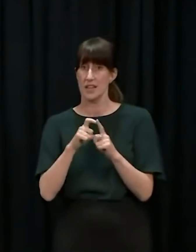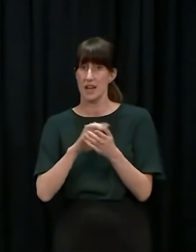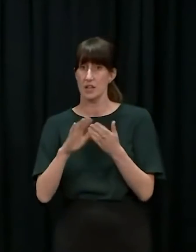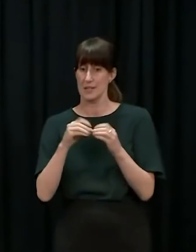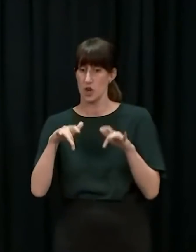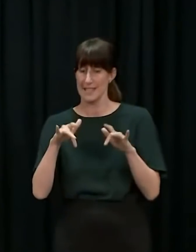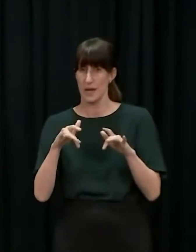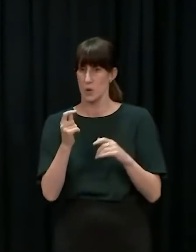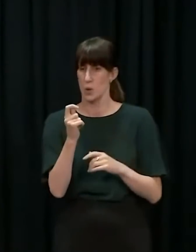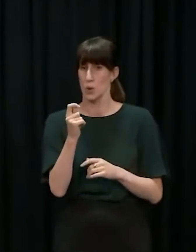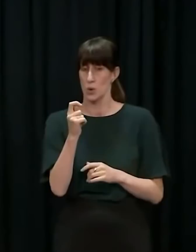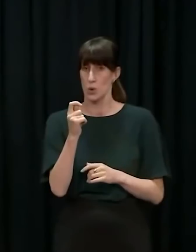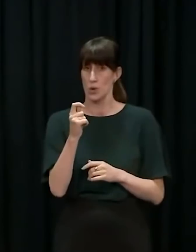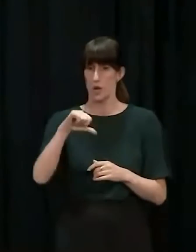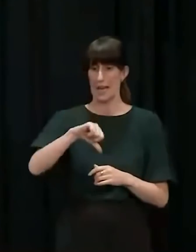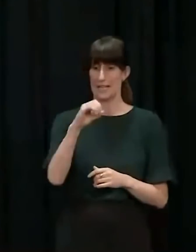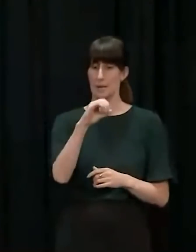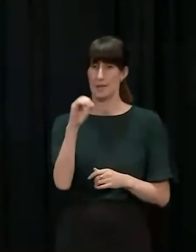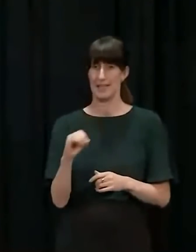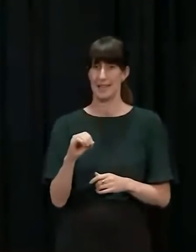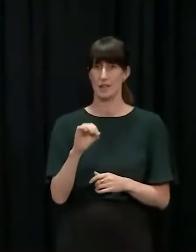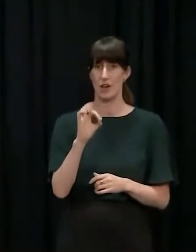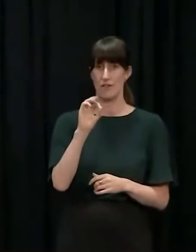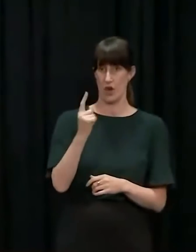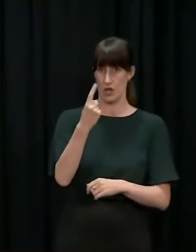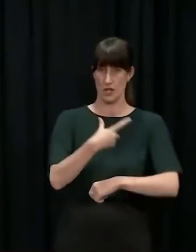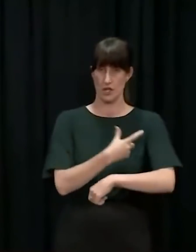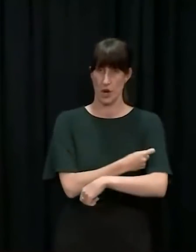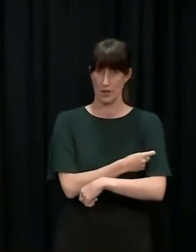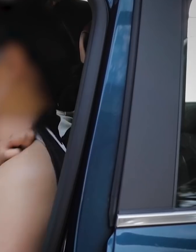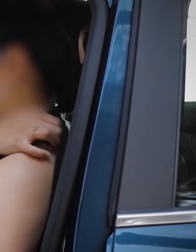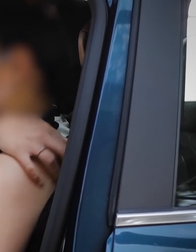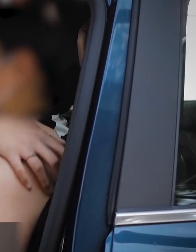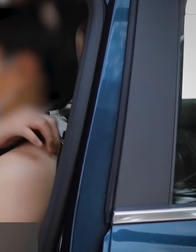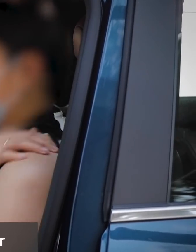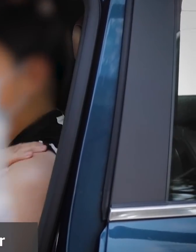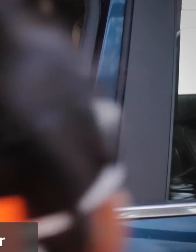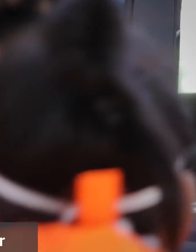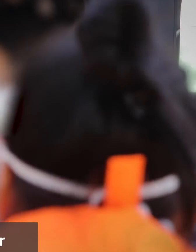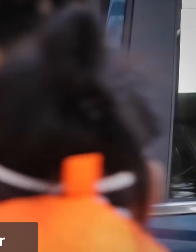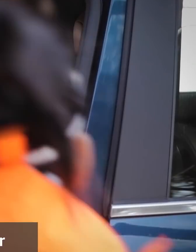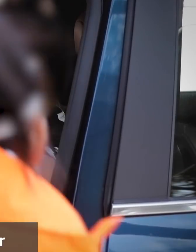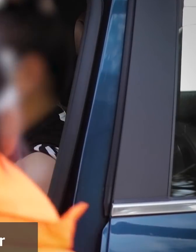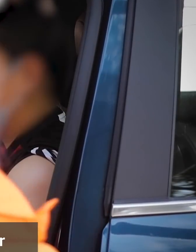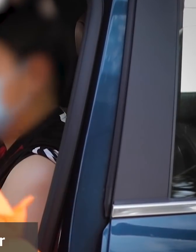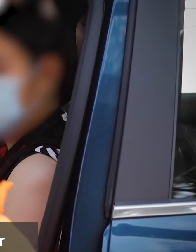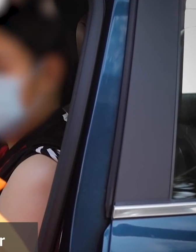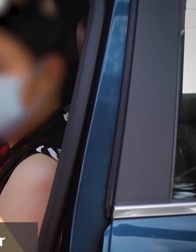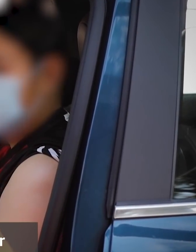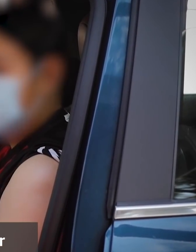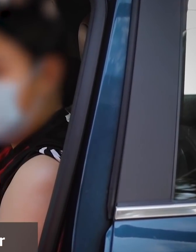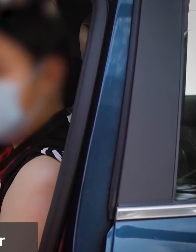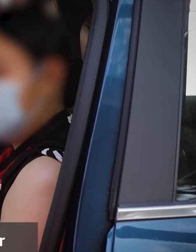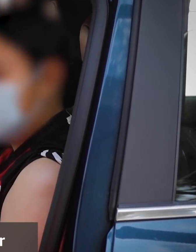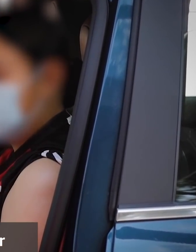mark, boosting New Zealand's overall first dose rate, which now sits at 92%. Bookings were now open for booster shots, which